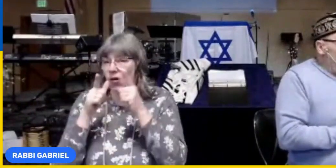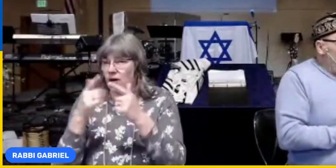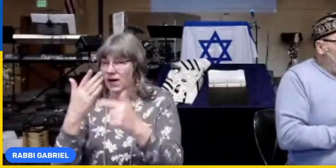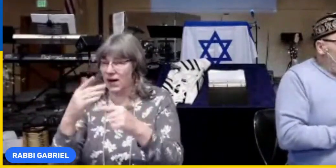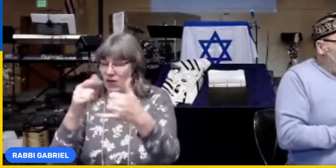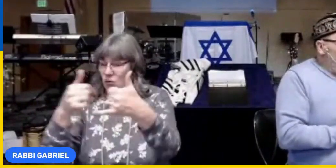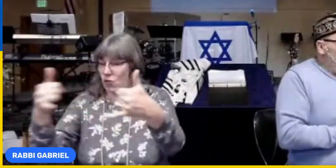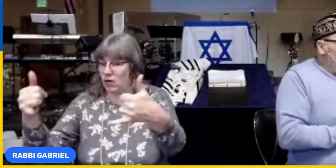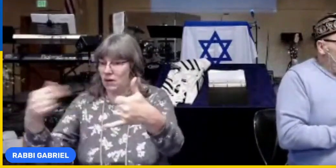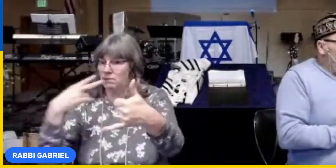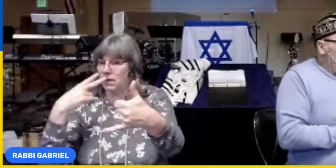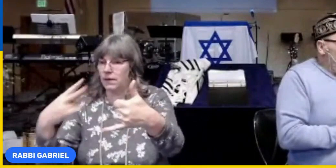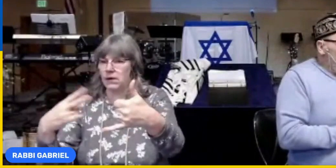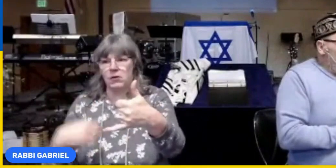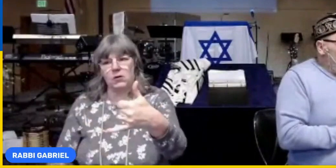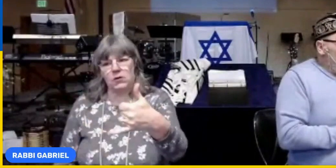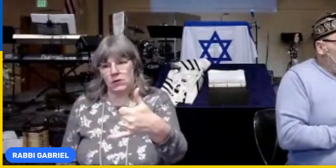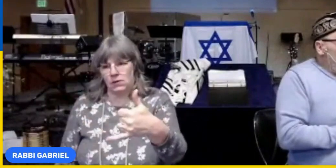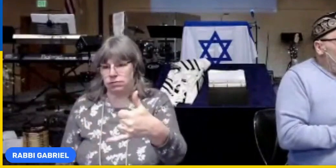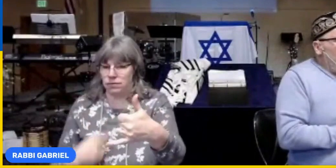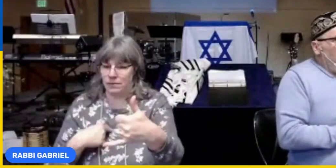You know, so,